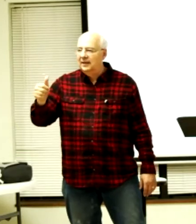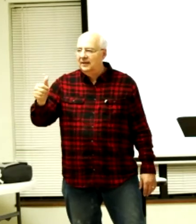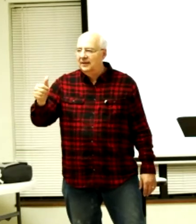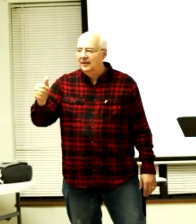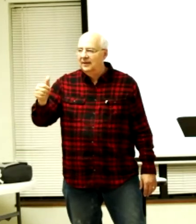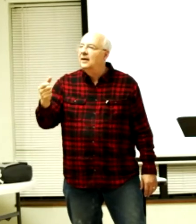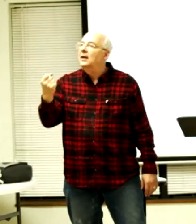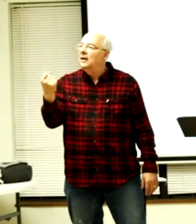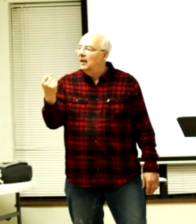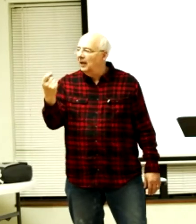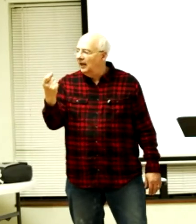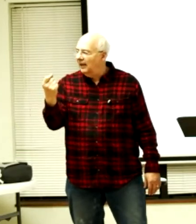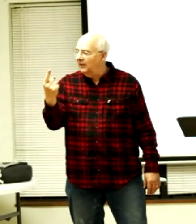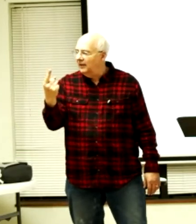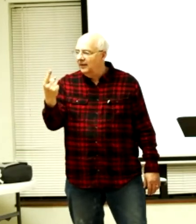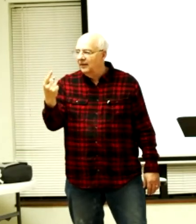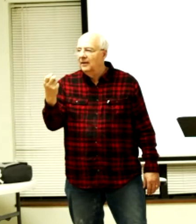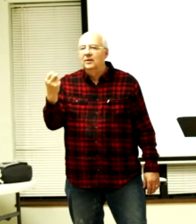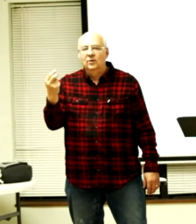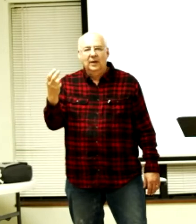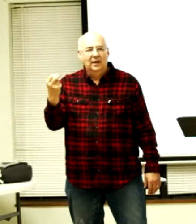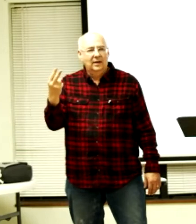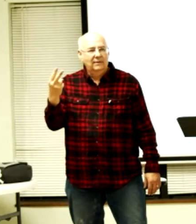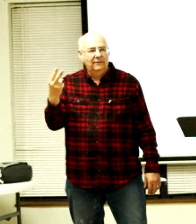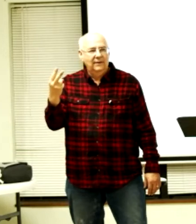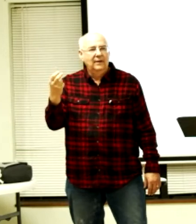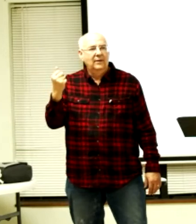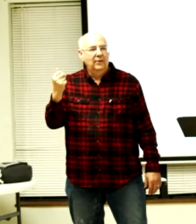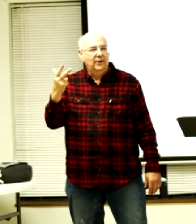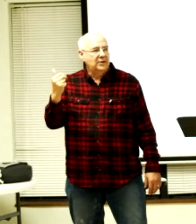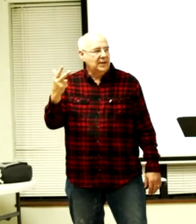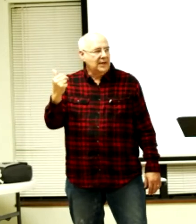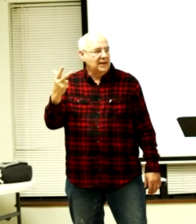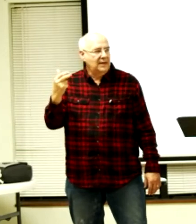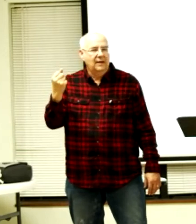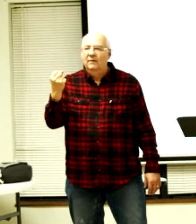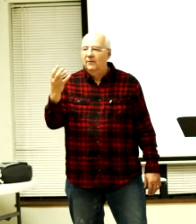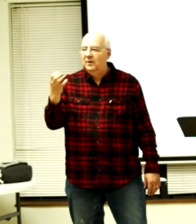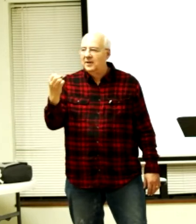10, 11, 12, 13,